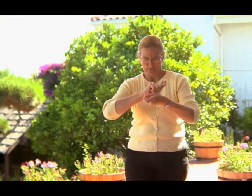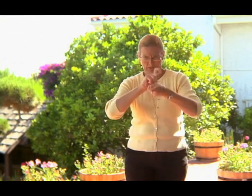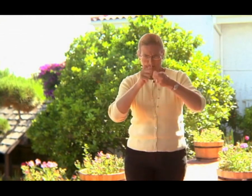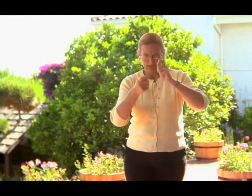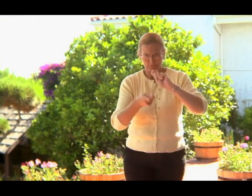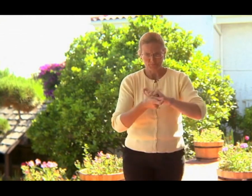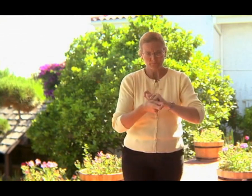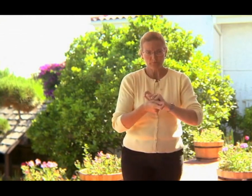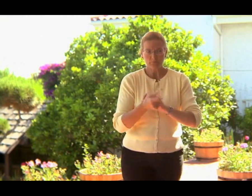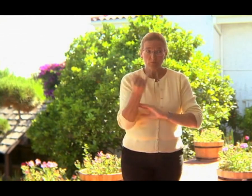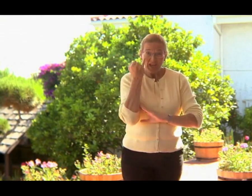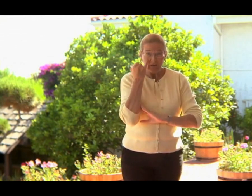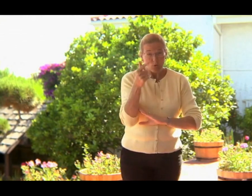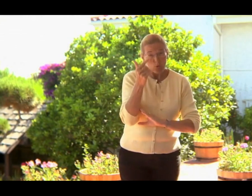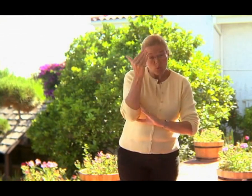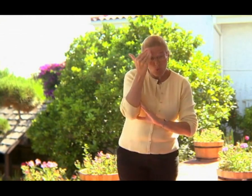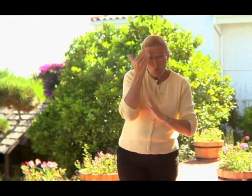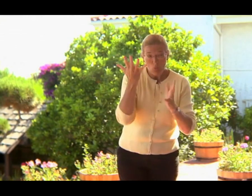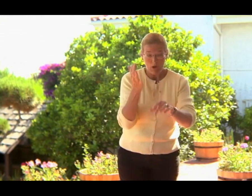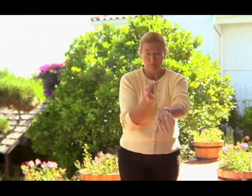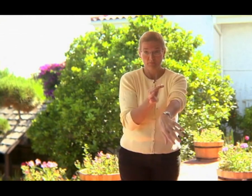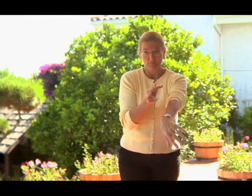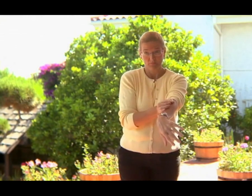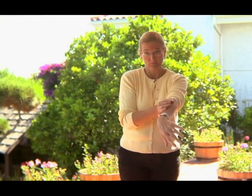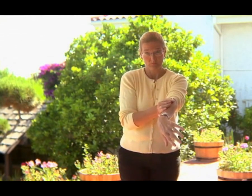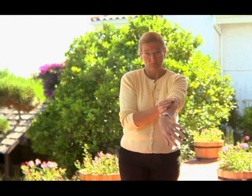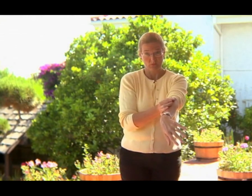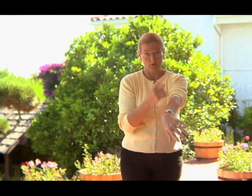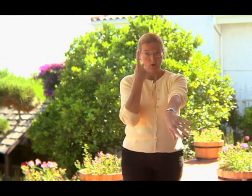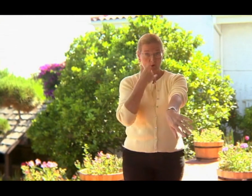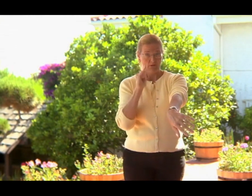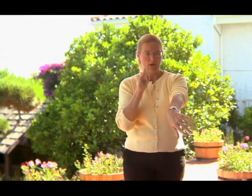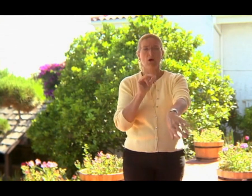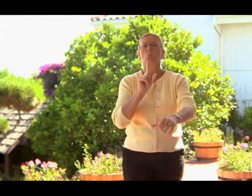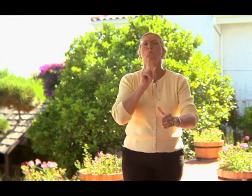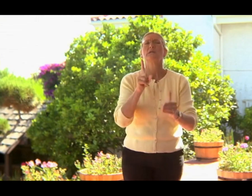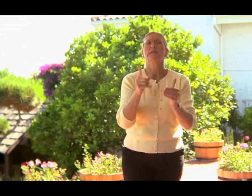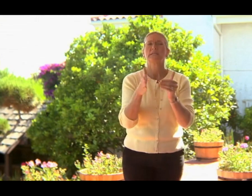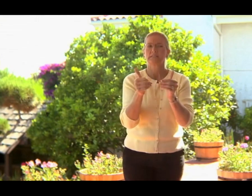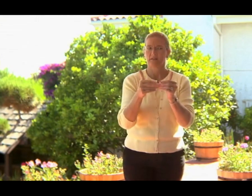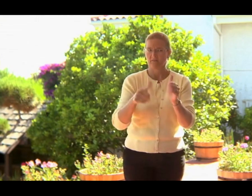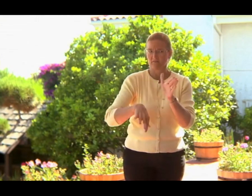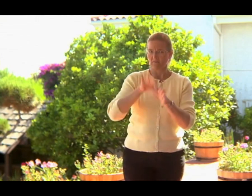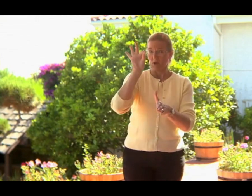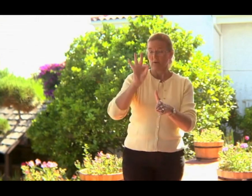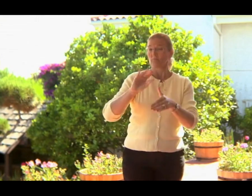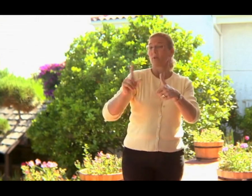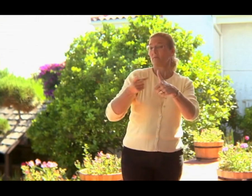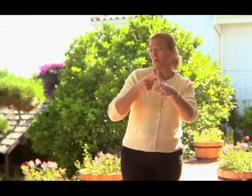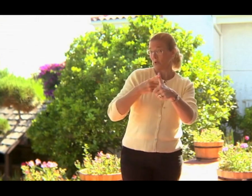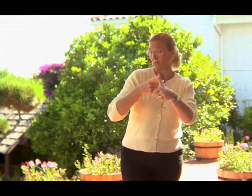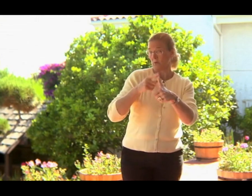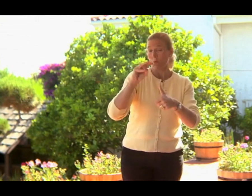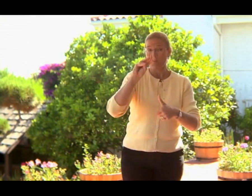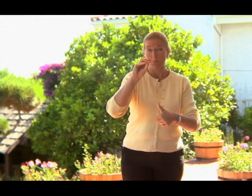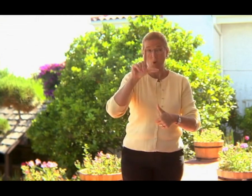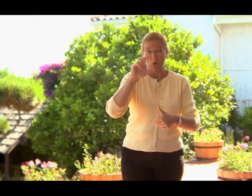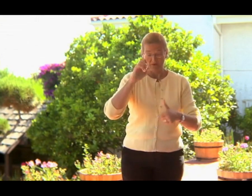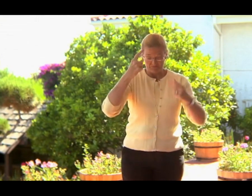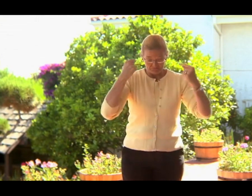So it's pretty easy to do if you know what to look for on your skin. So the first step is to find the moles all over your